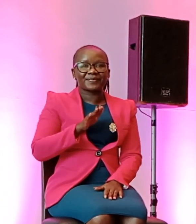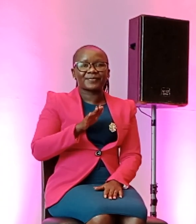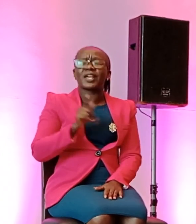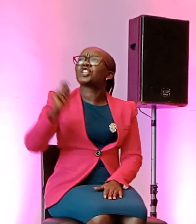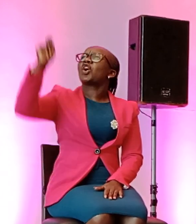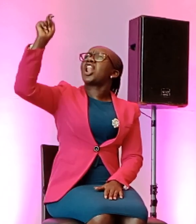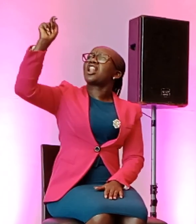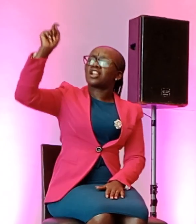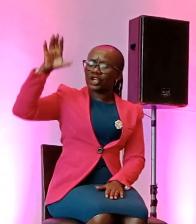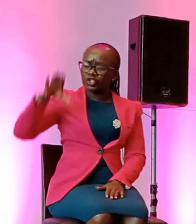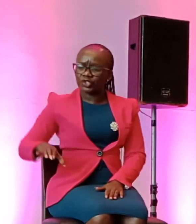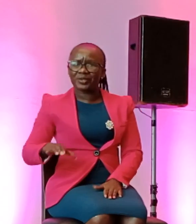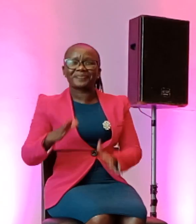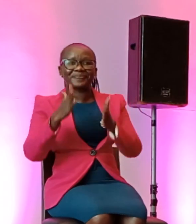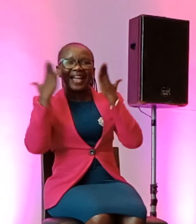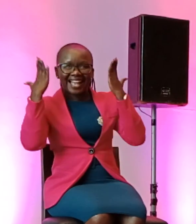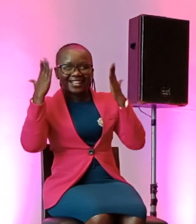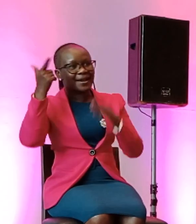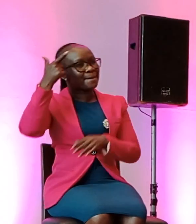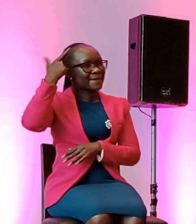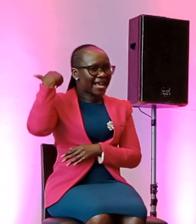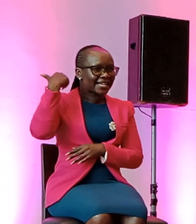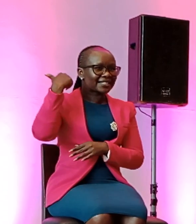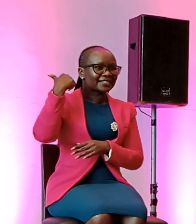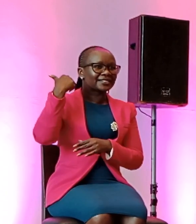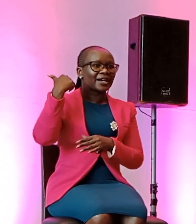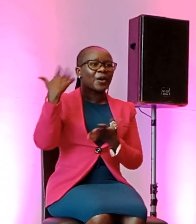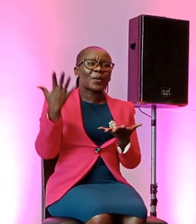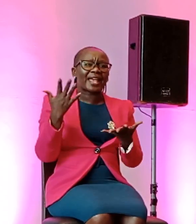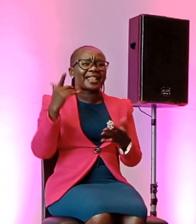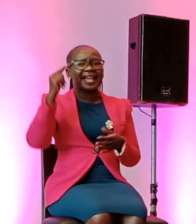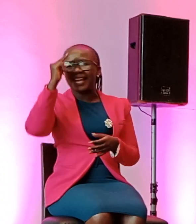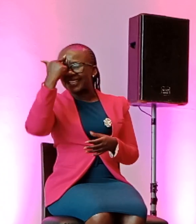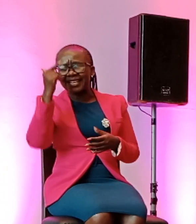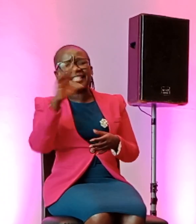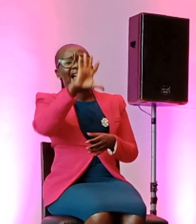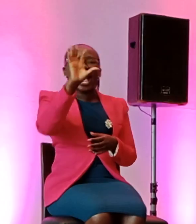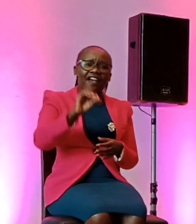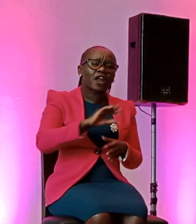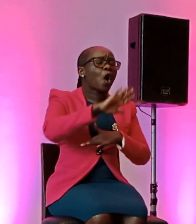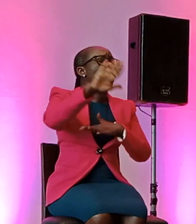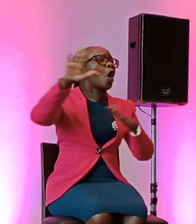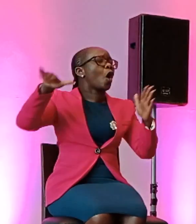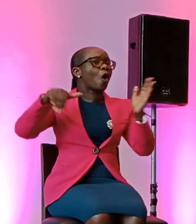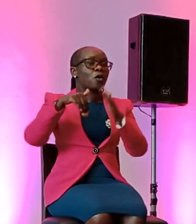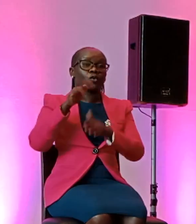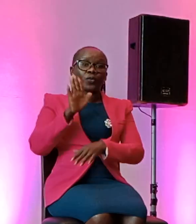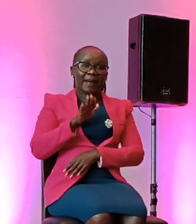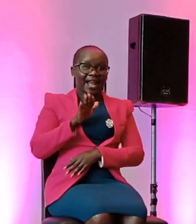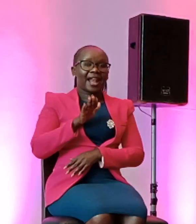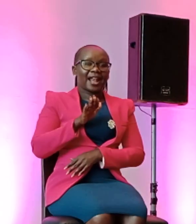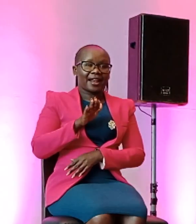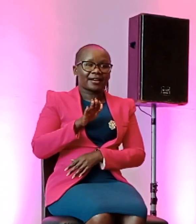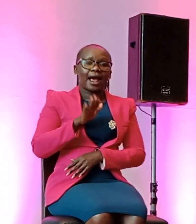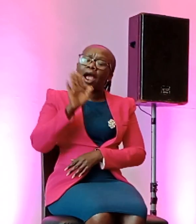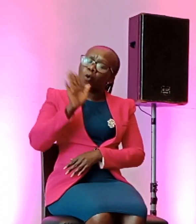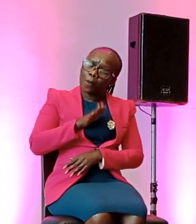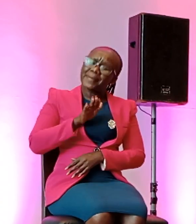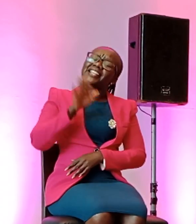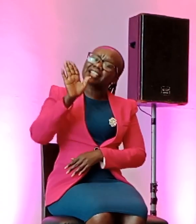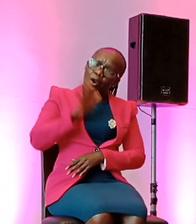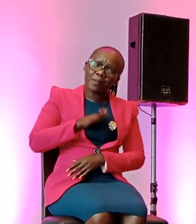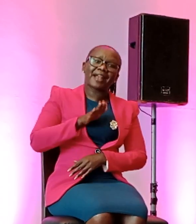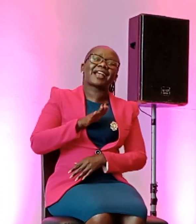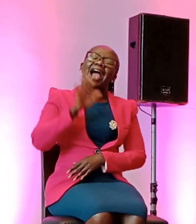tall, short, brown, black, whether Chinese, British, African. A woman is a